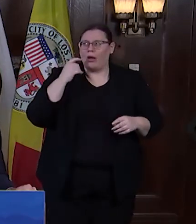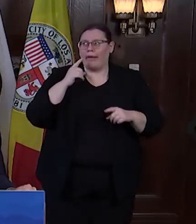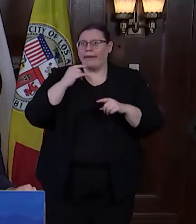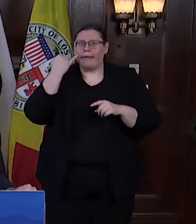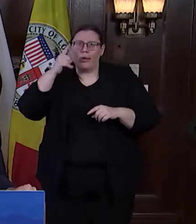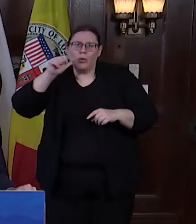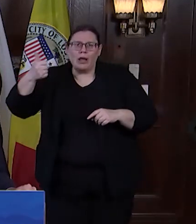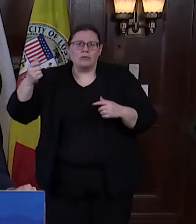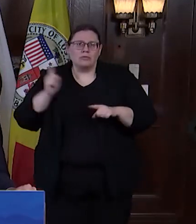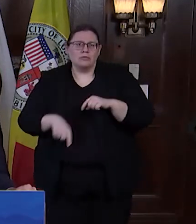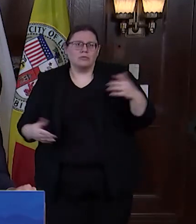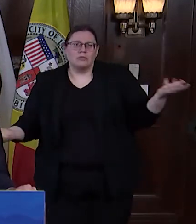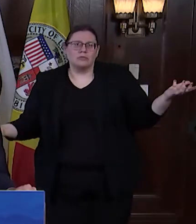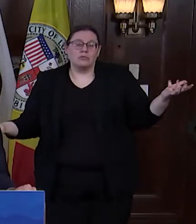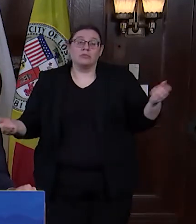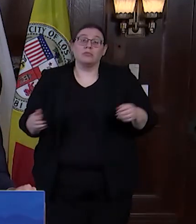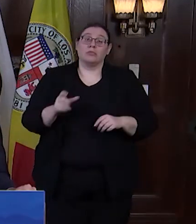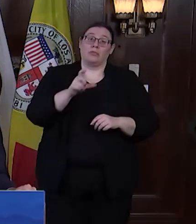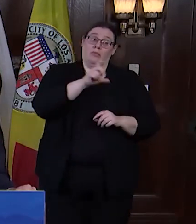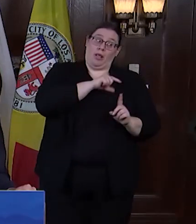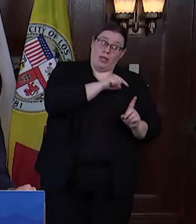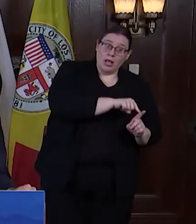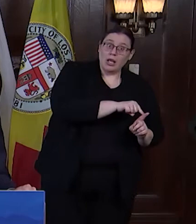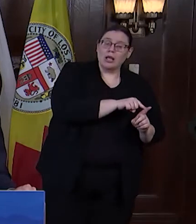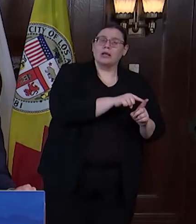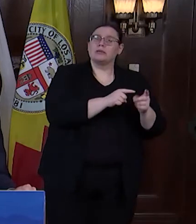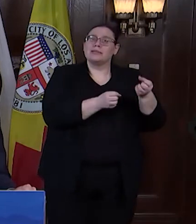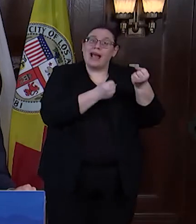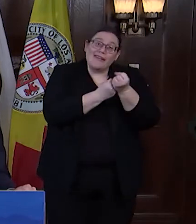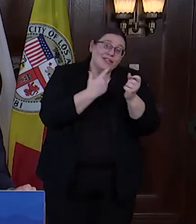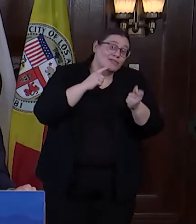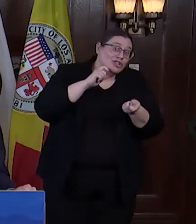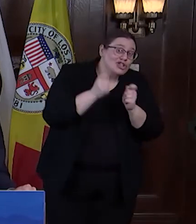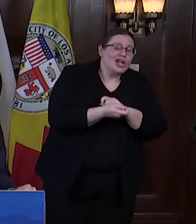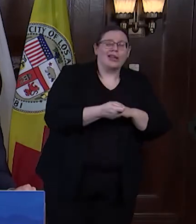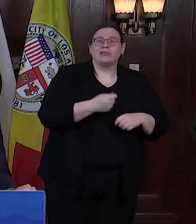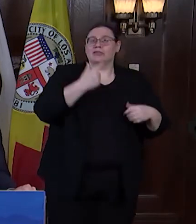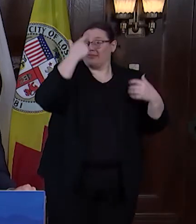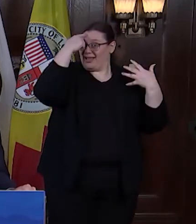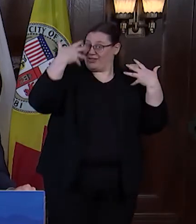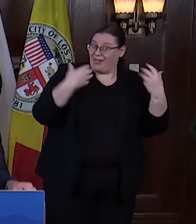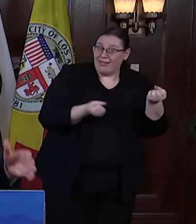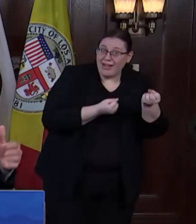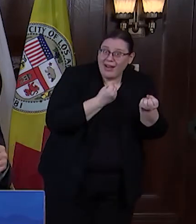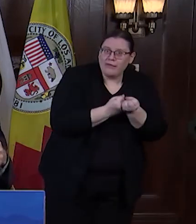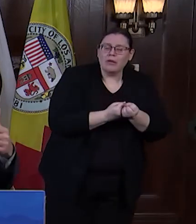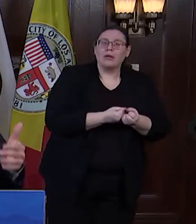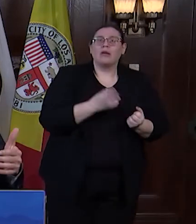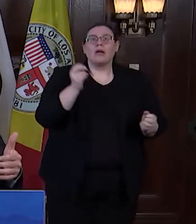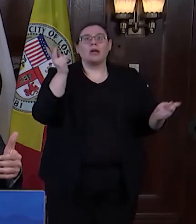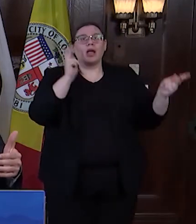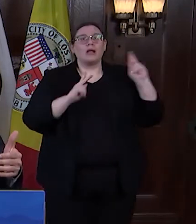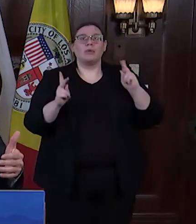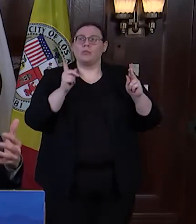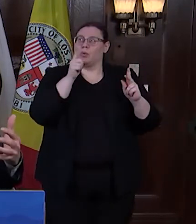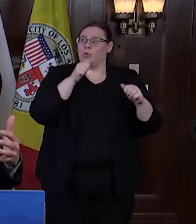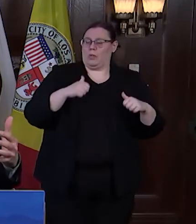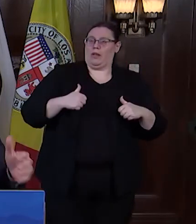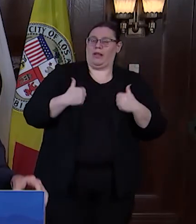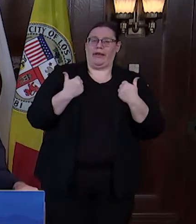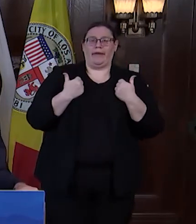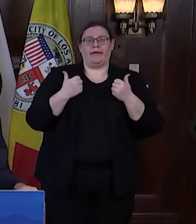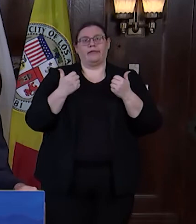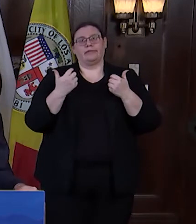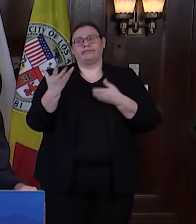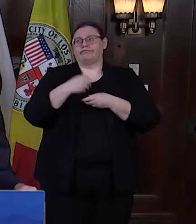call. The police, advocates for change, mental health advocates, and folks who are living with